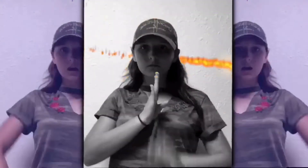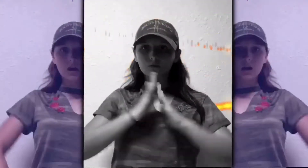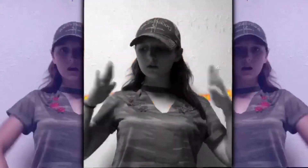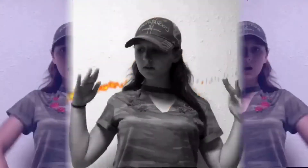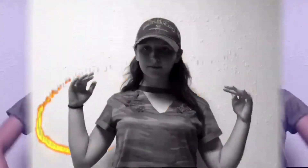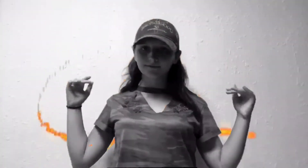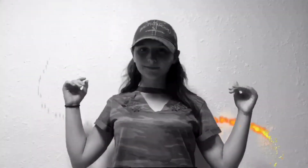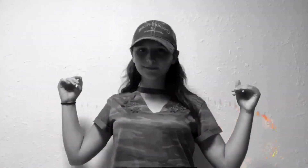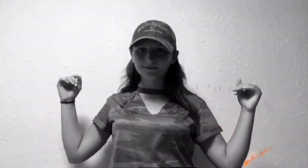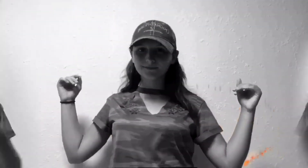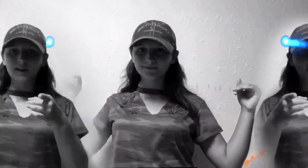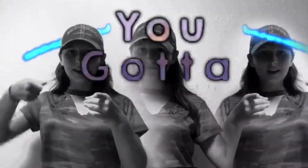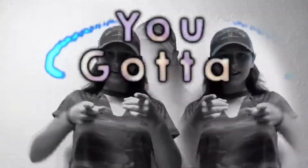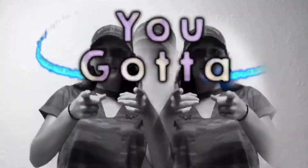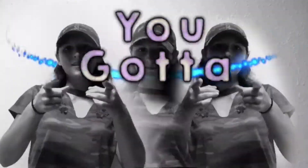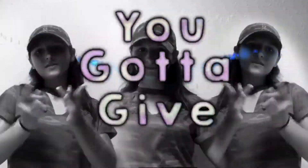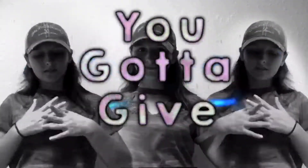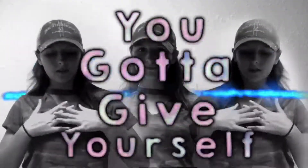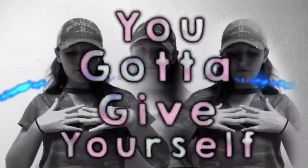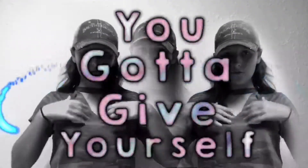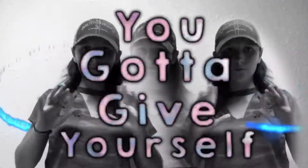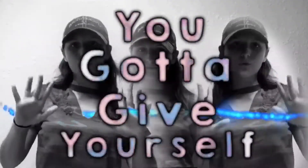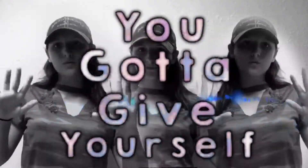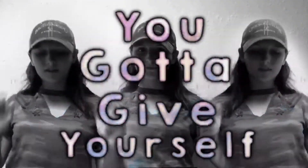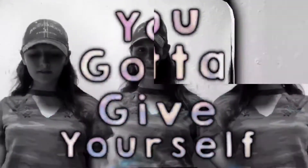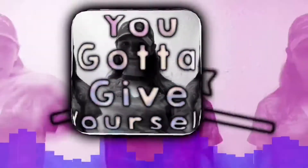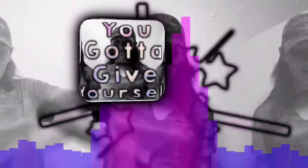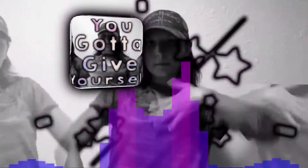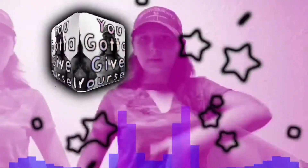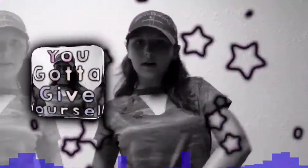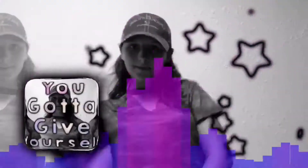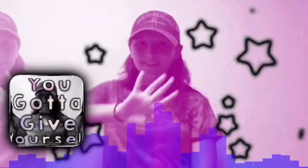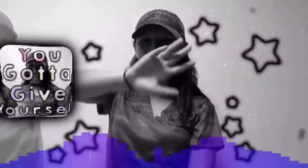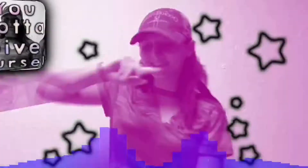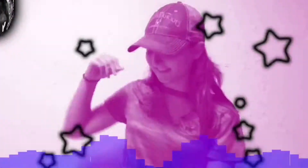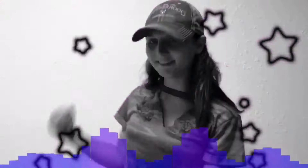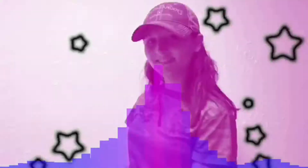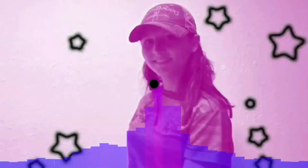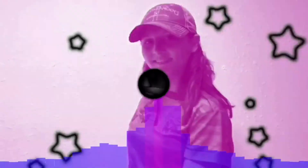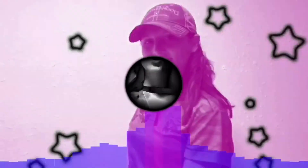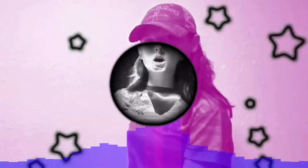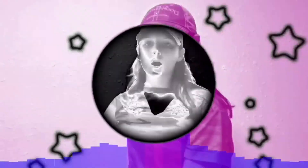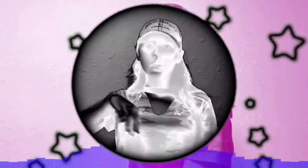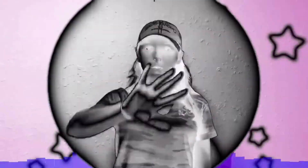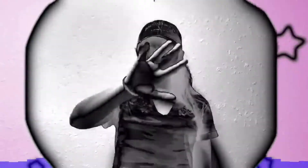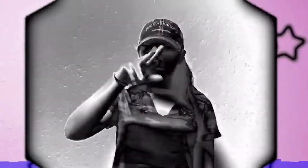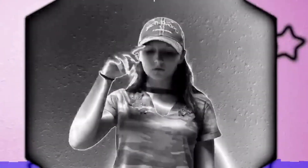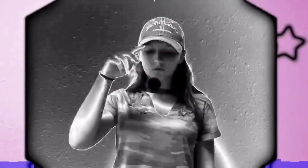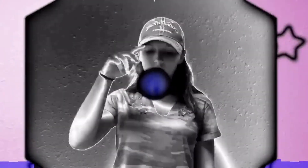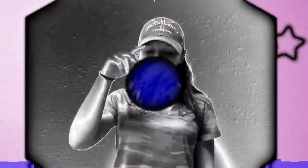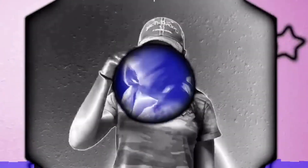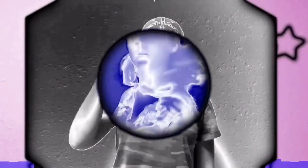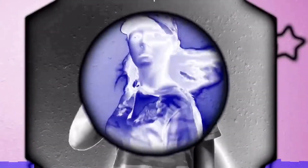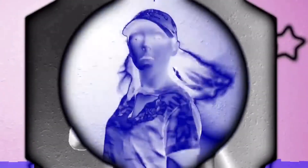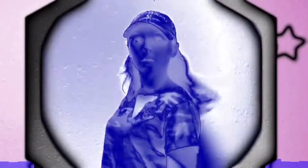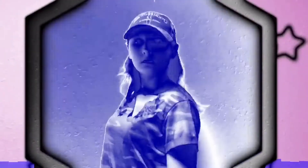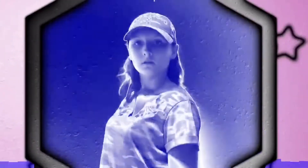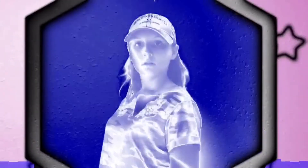the space between. You gotta give yourself a moment, let your body be. We gotta lose it.